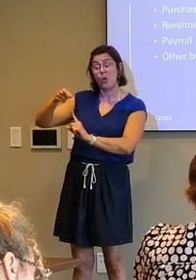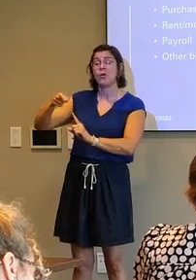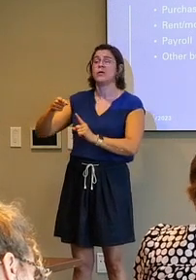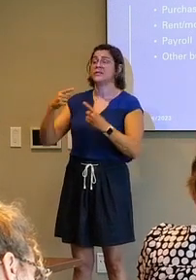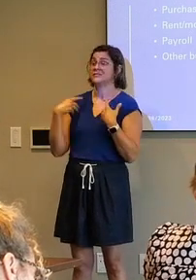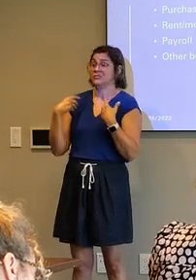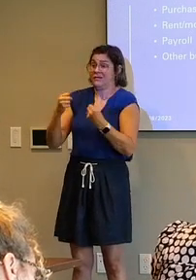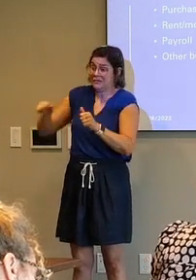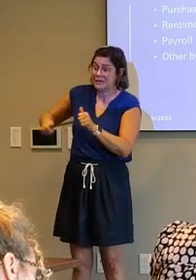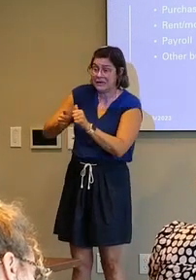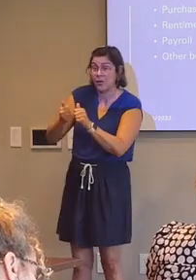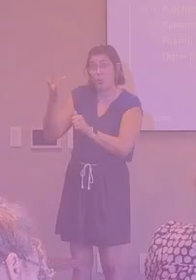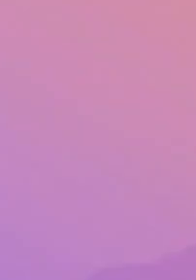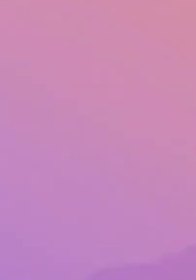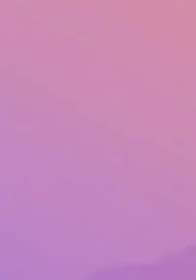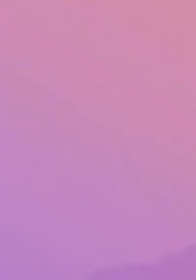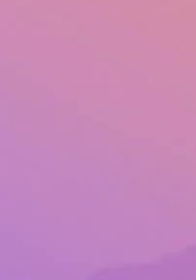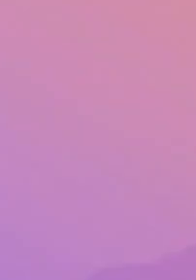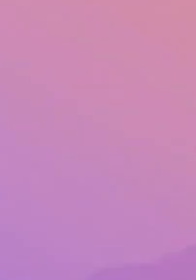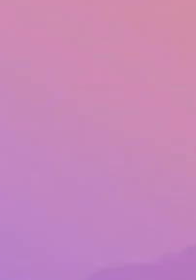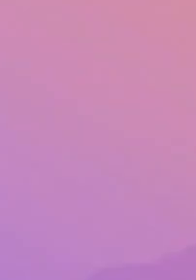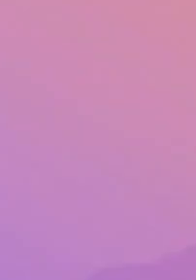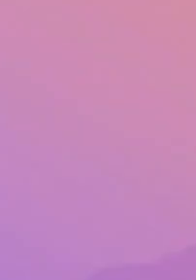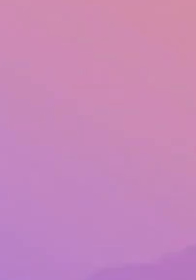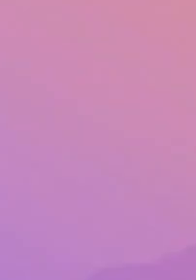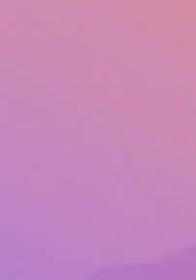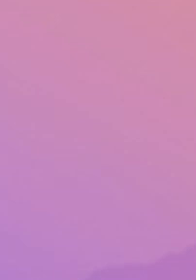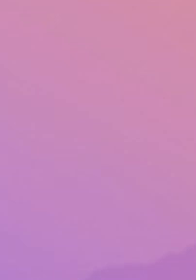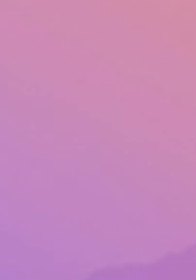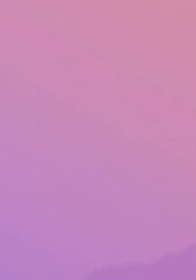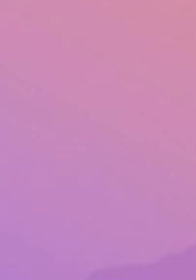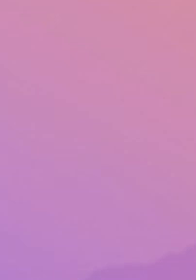by COVID-19. So you can use it for your business operations, purchase of